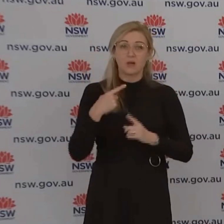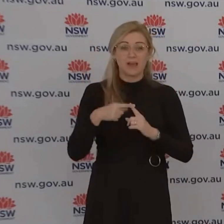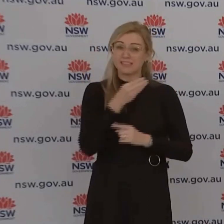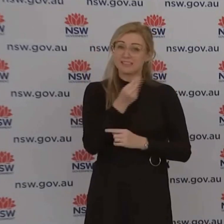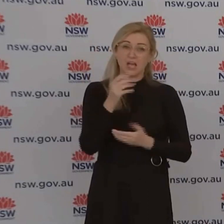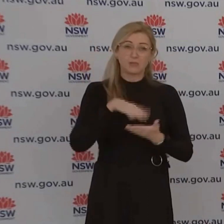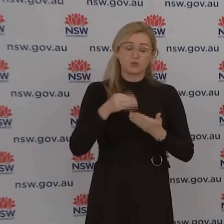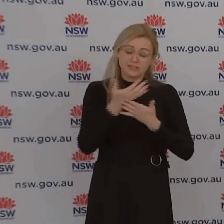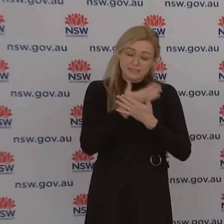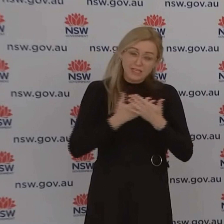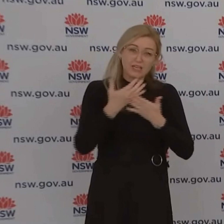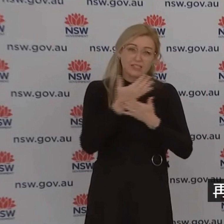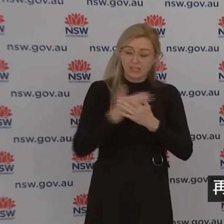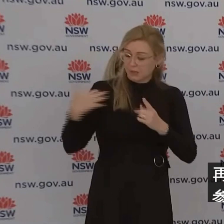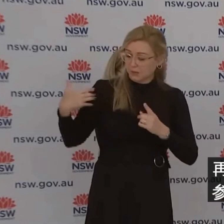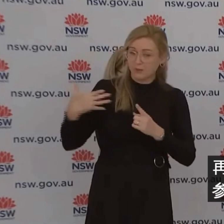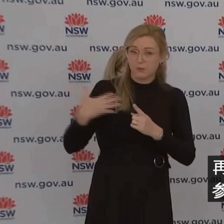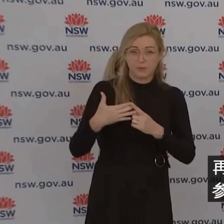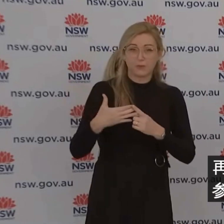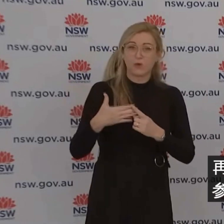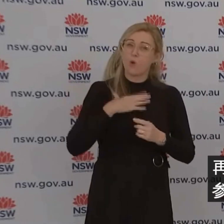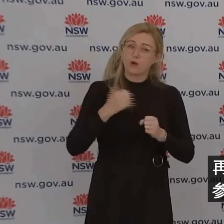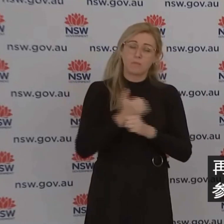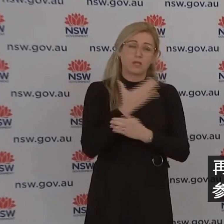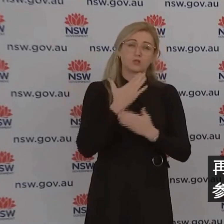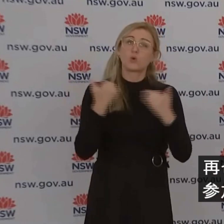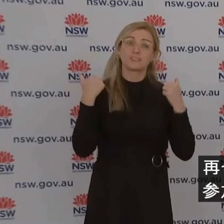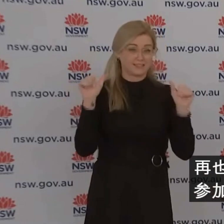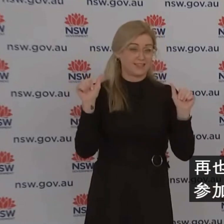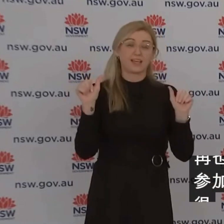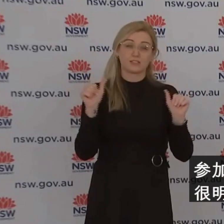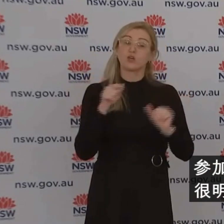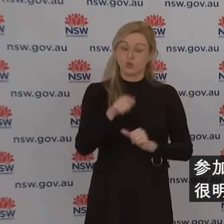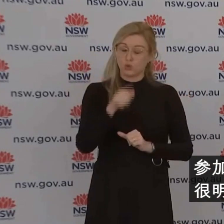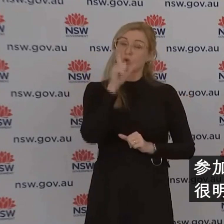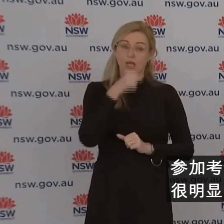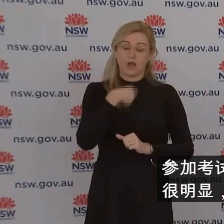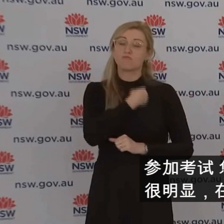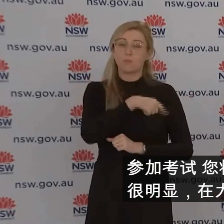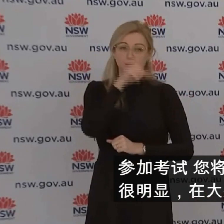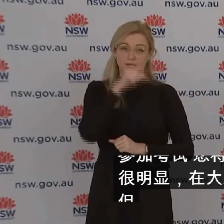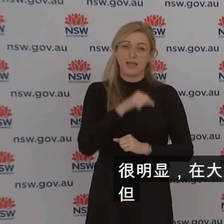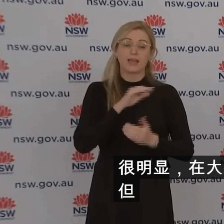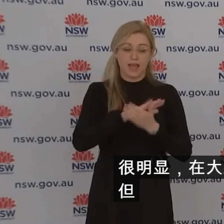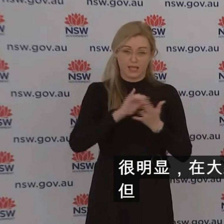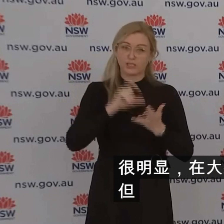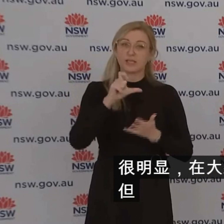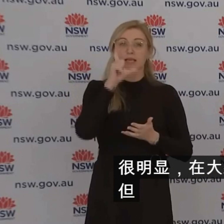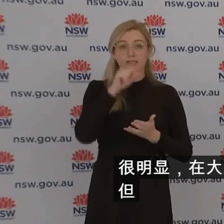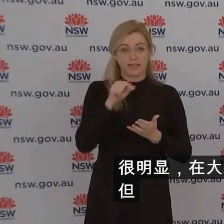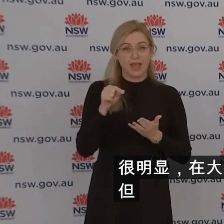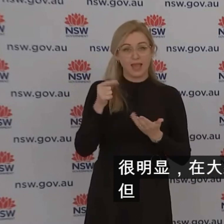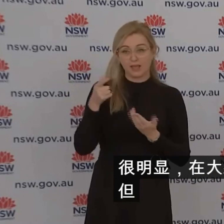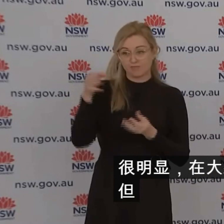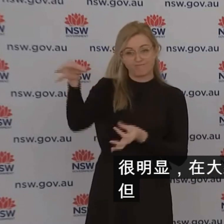hard, you'll be able to sit for your exams, you'll get an HSC, but obviously trial exams will be done at home throughout